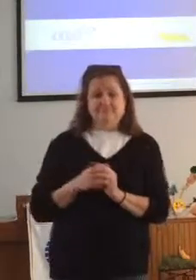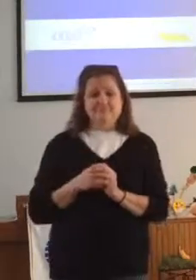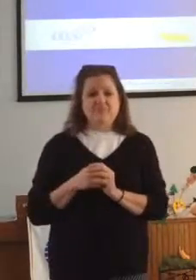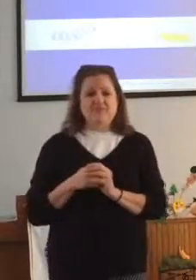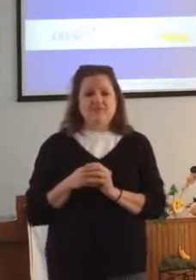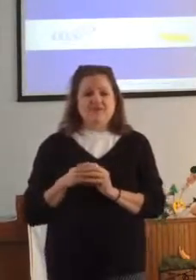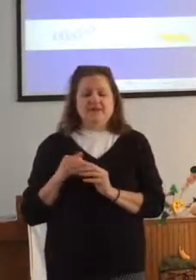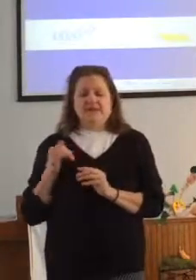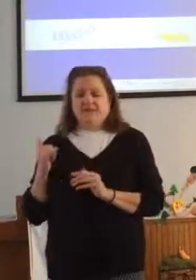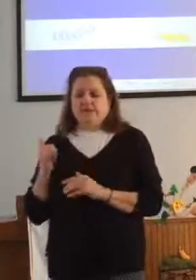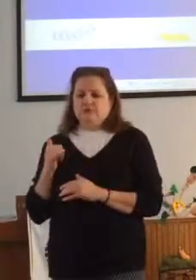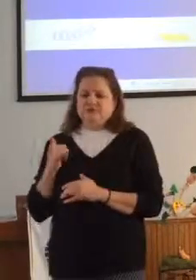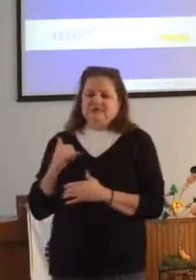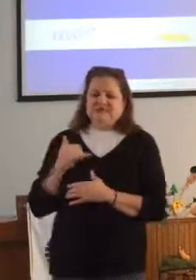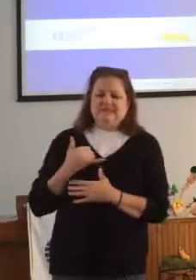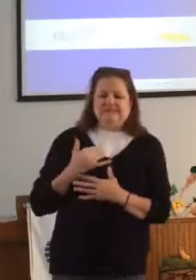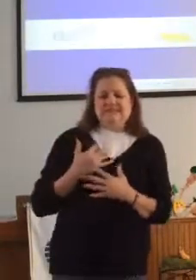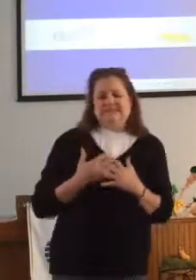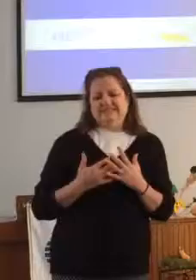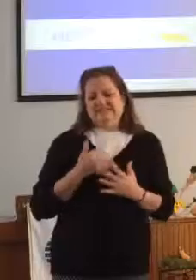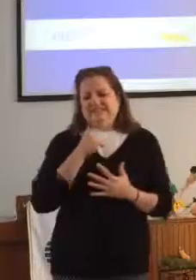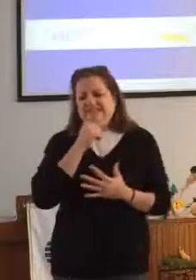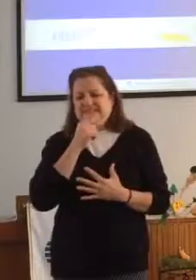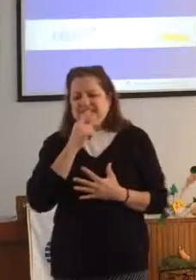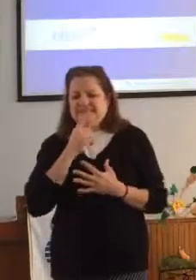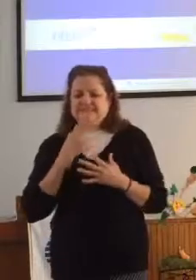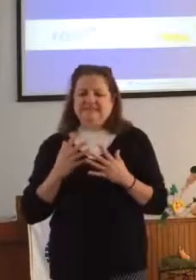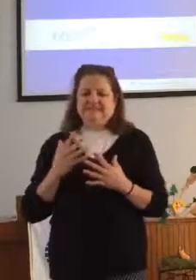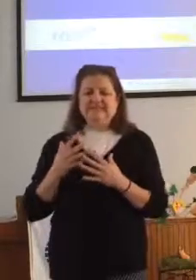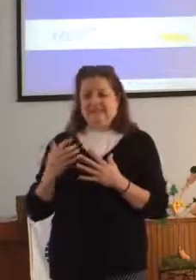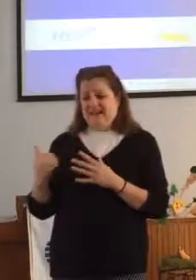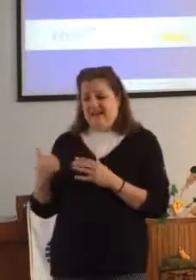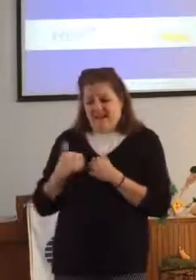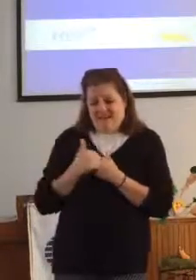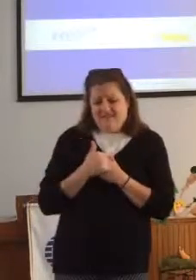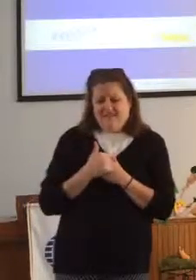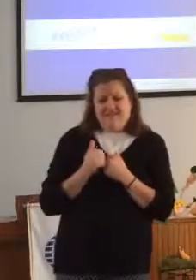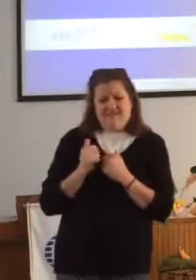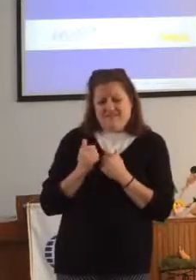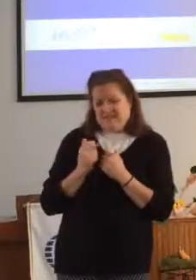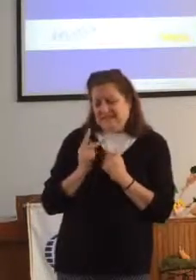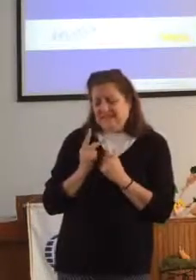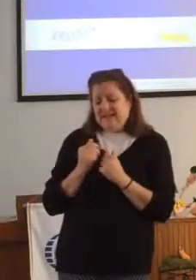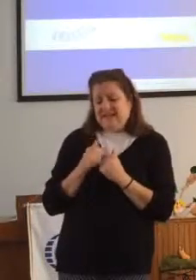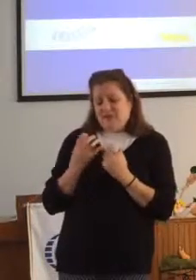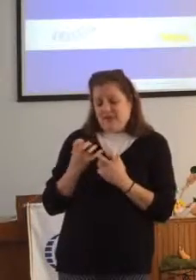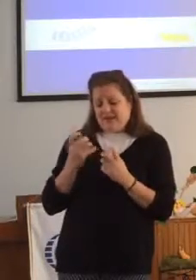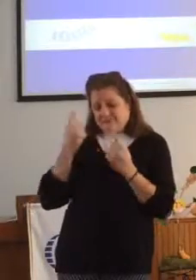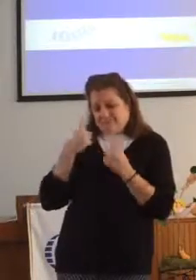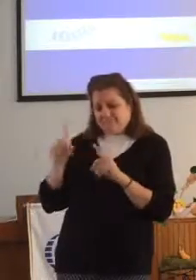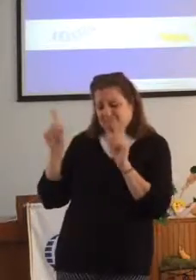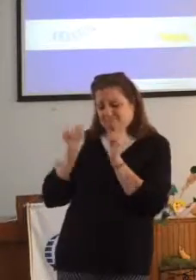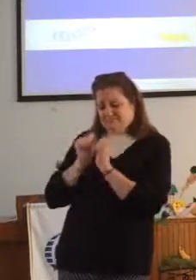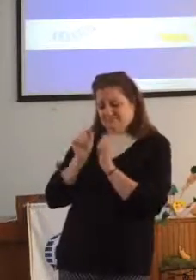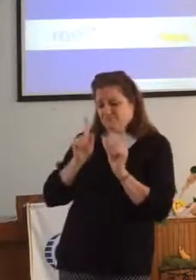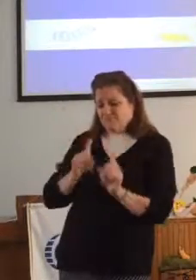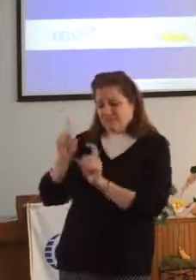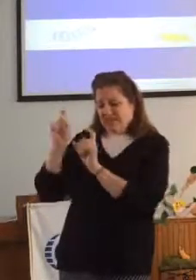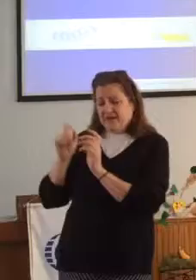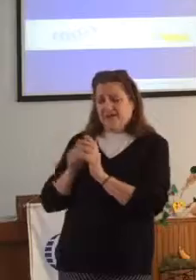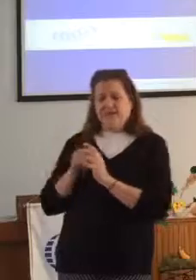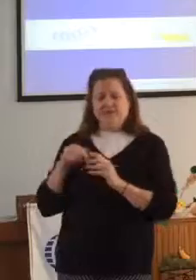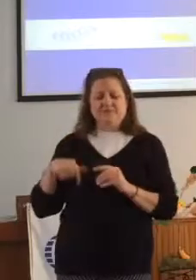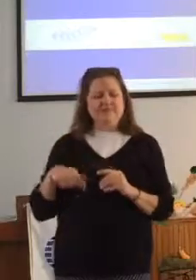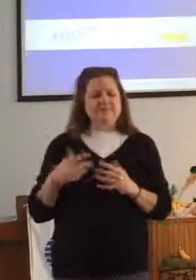Yellow struggled inside. She loved Stripe and wanted to be with him. She wanted to help him succeed, but she just